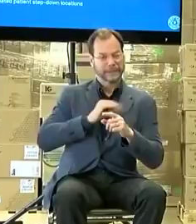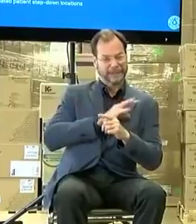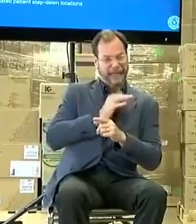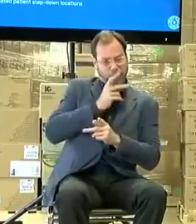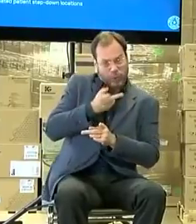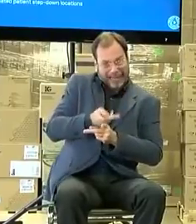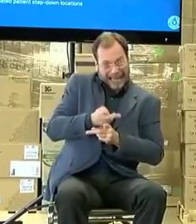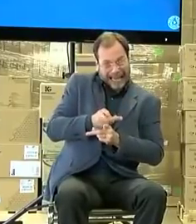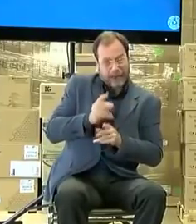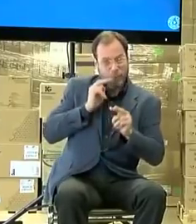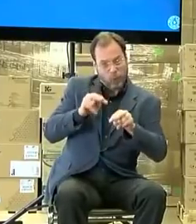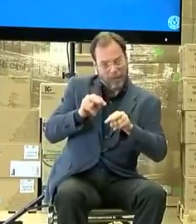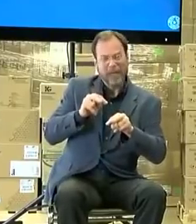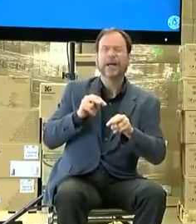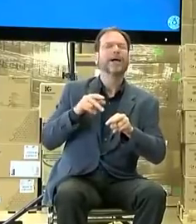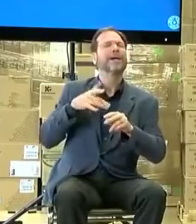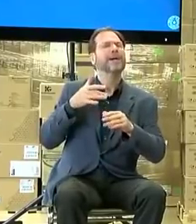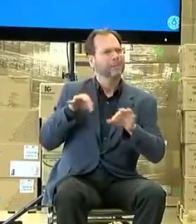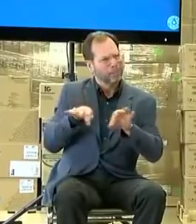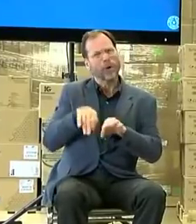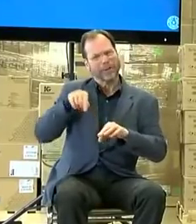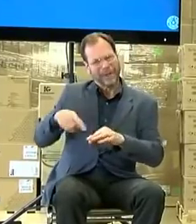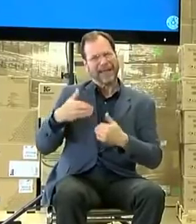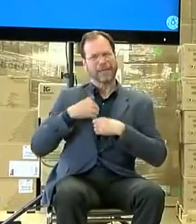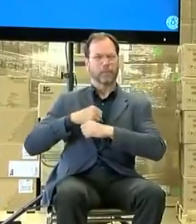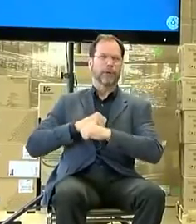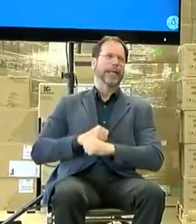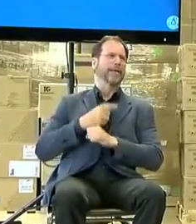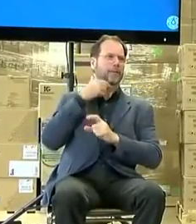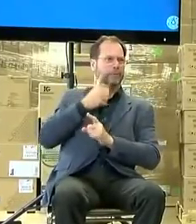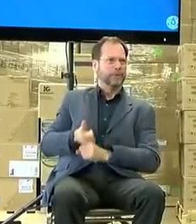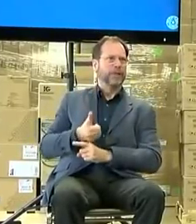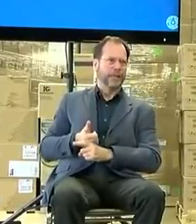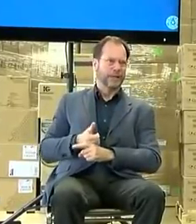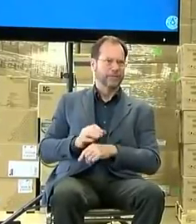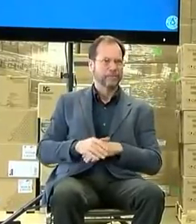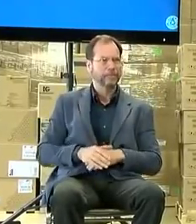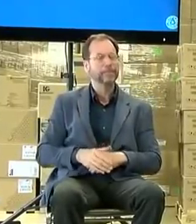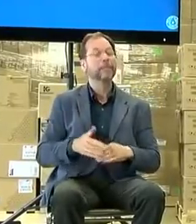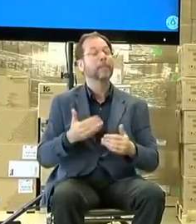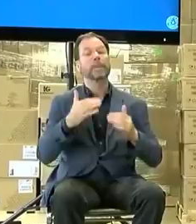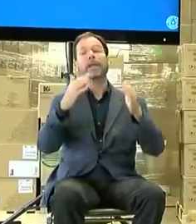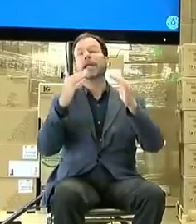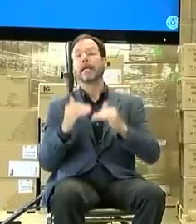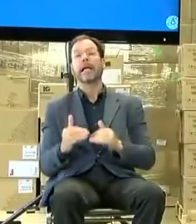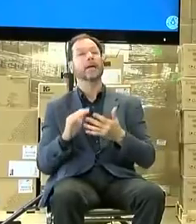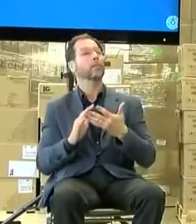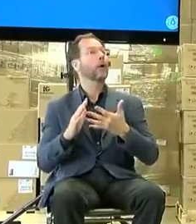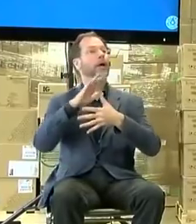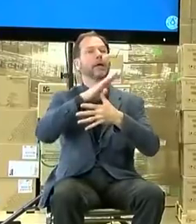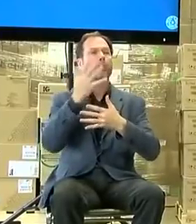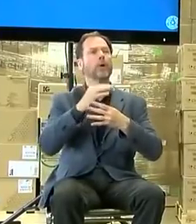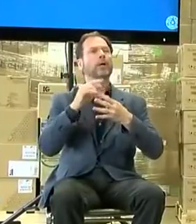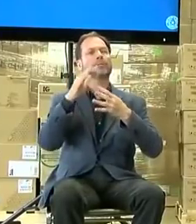care of them would need to be protected against COVID-19. Our next set of priorities were healthcare